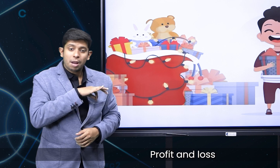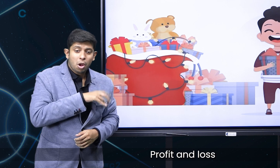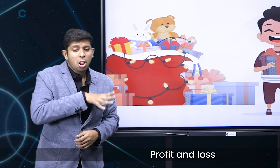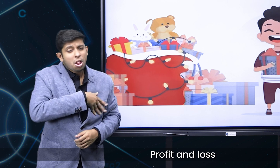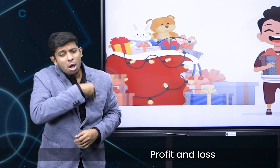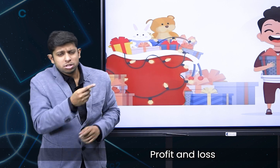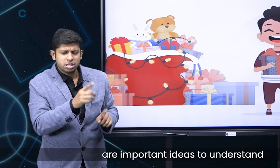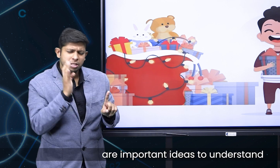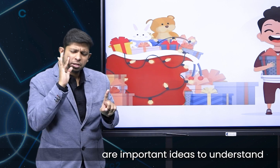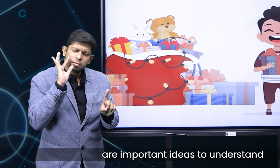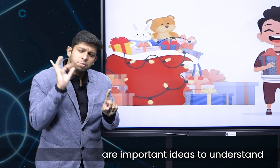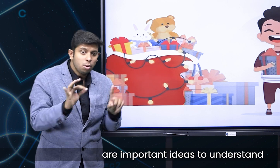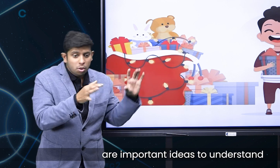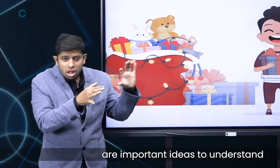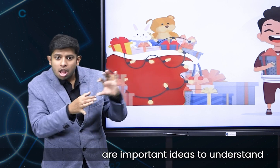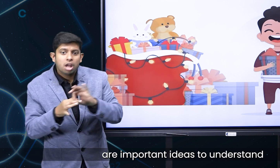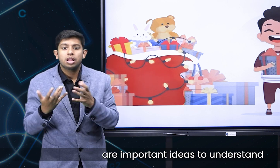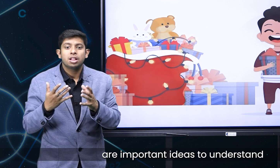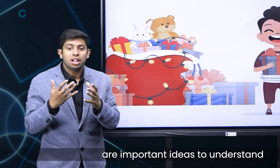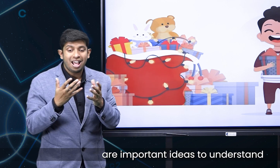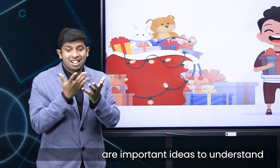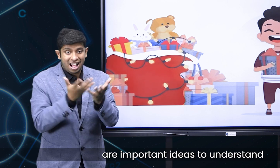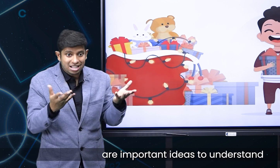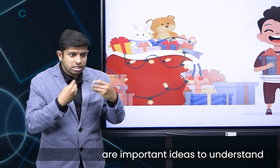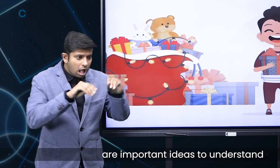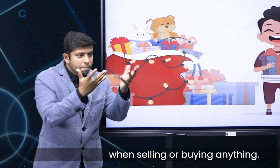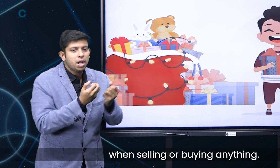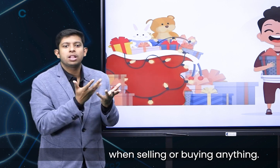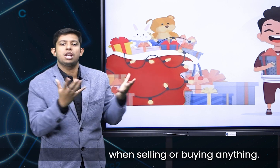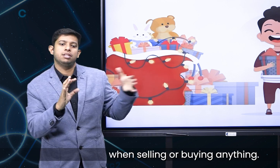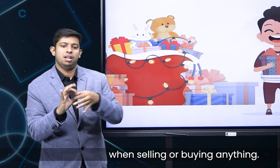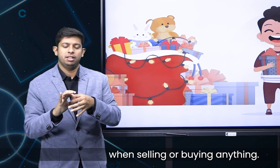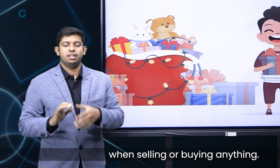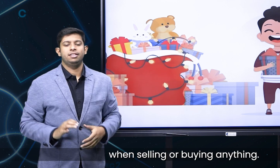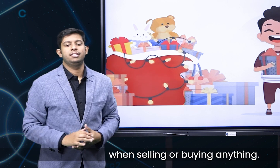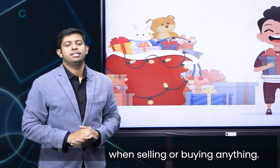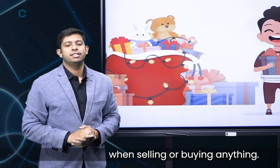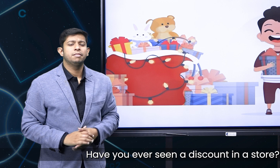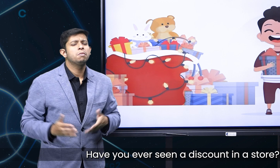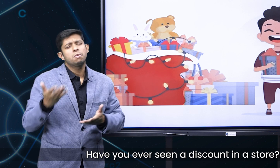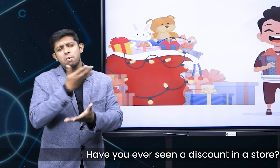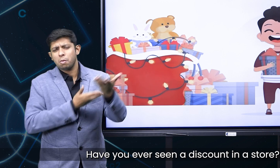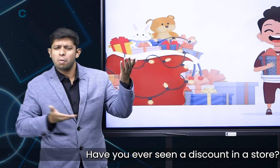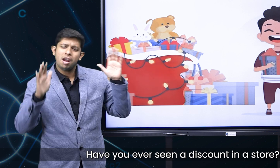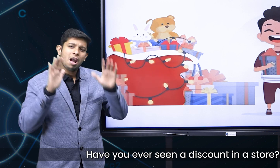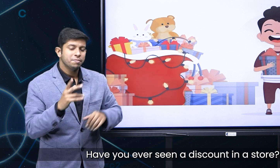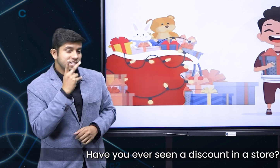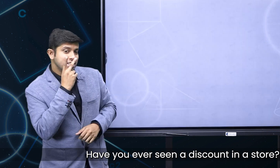Profit and loss are important ideas to understand when selling or buying anything. Have you ever seen